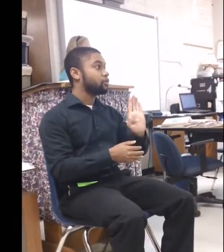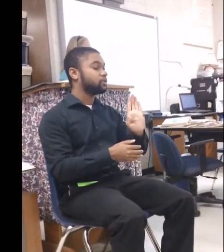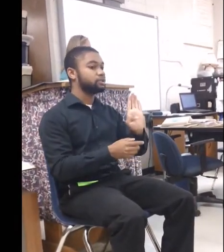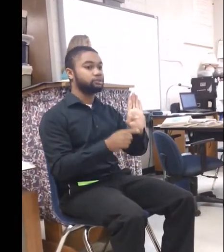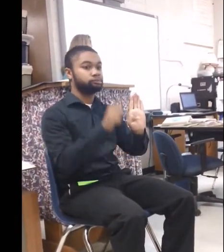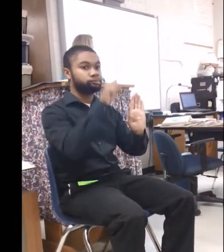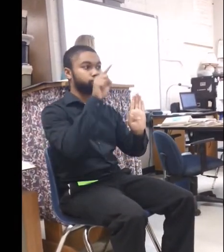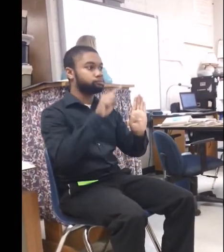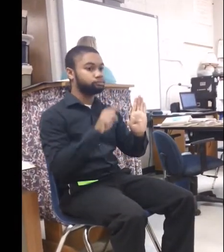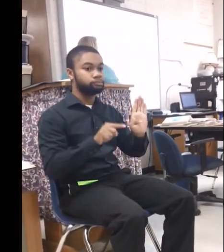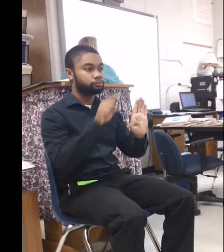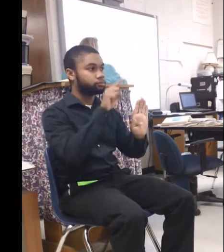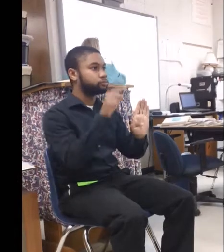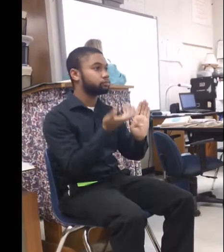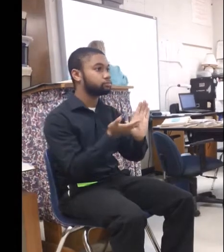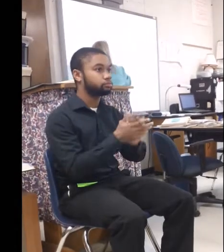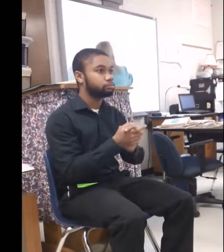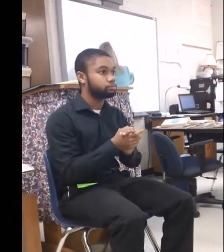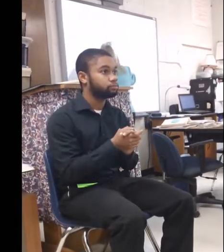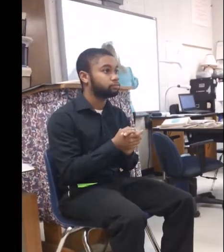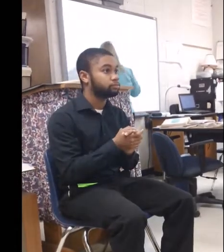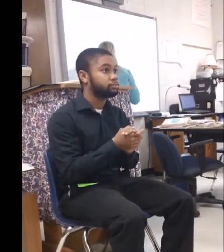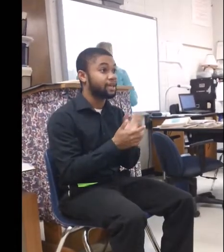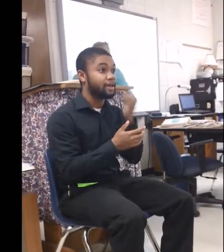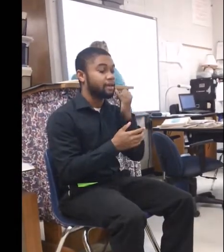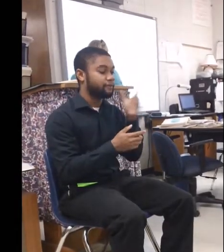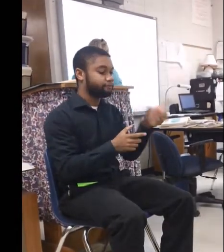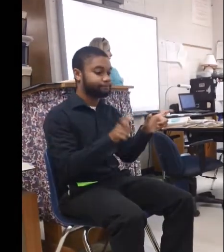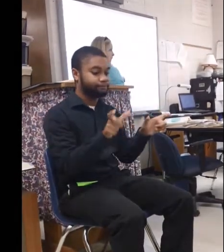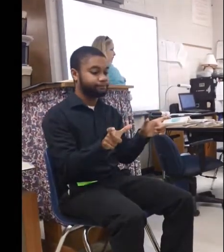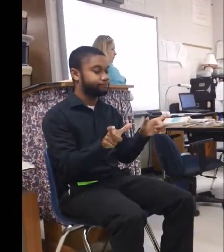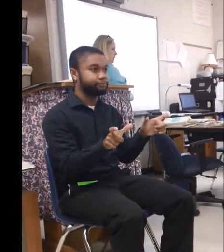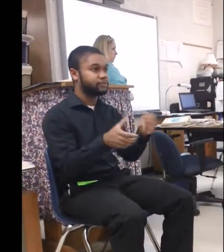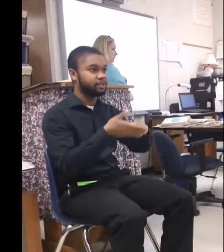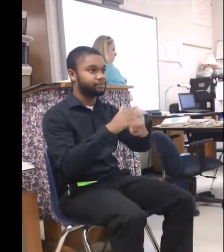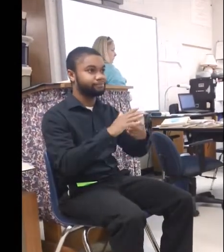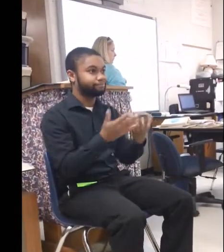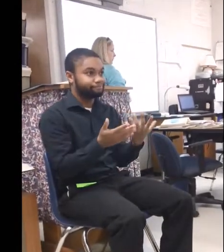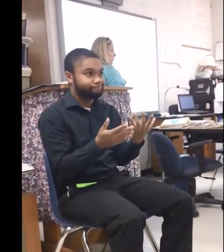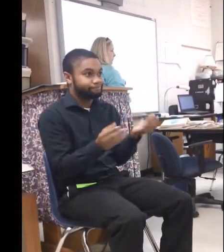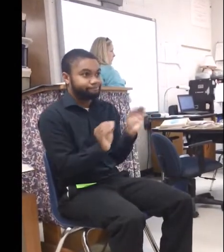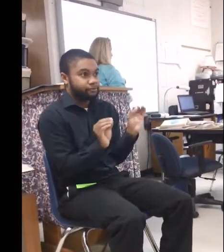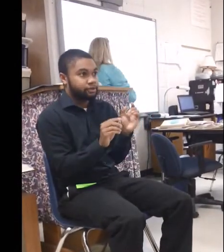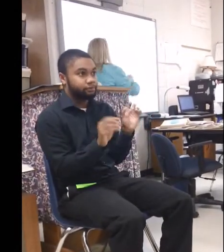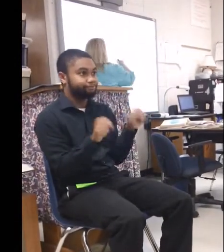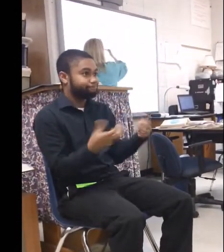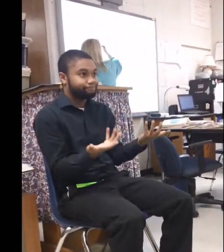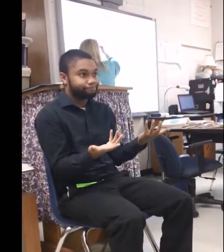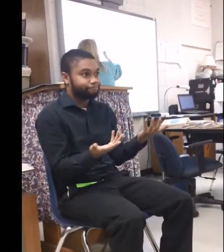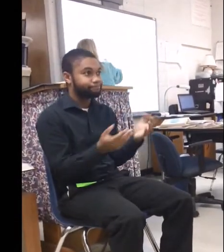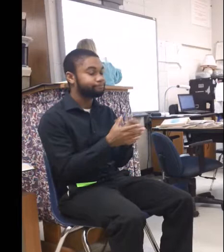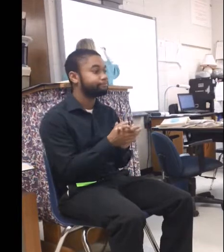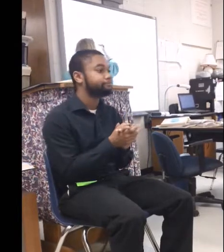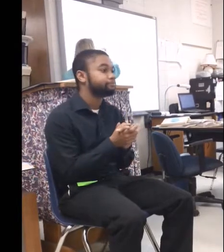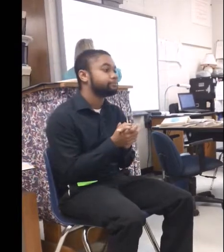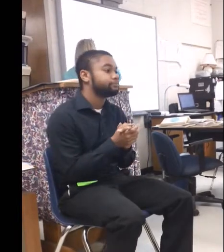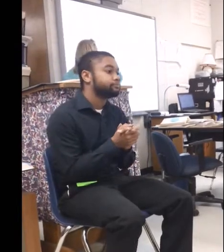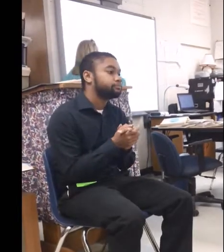else? If it was side by side, you couldn't do anything. What if they're above each other? Unless they're